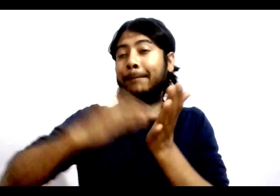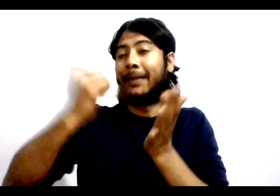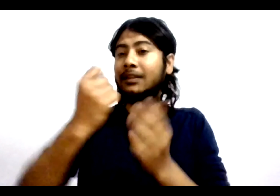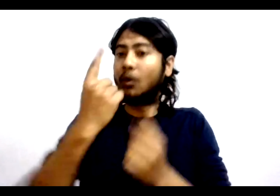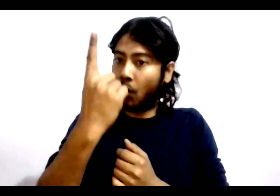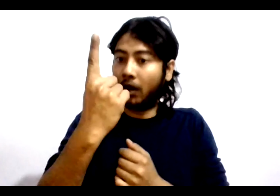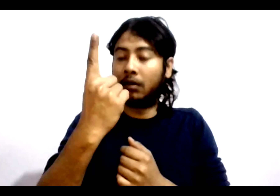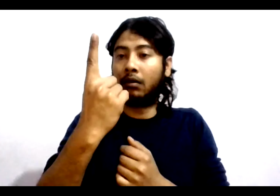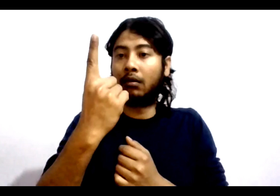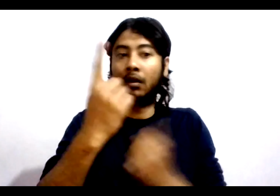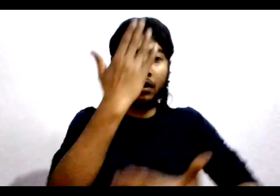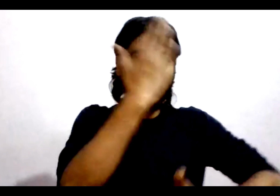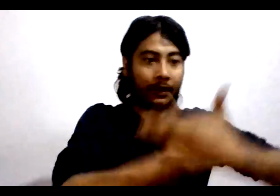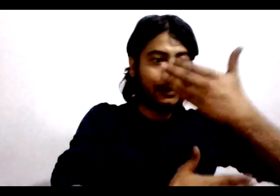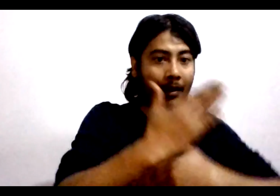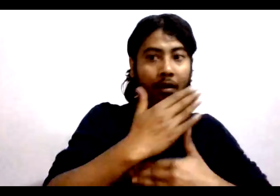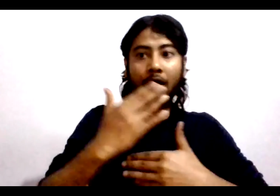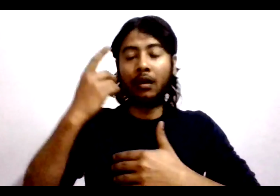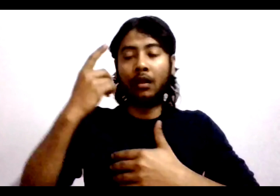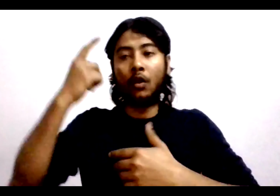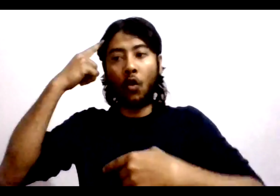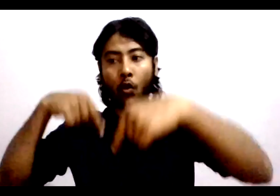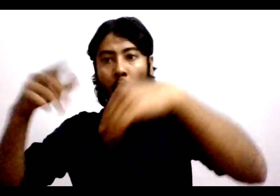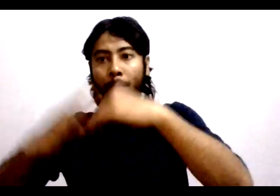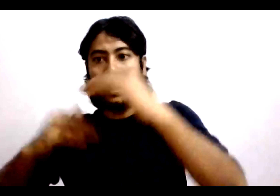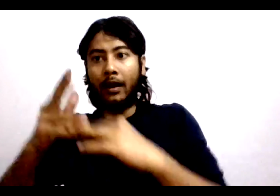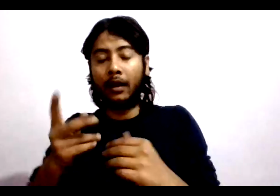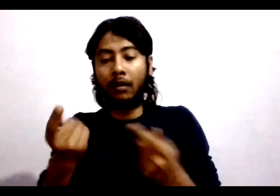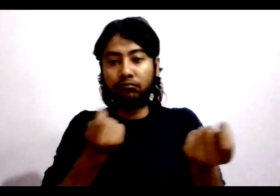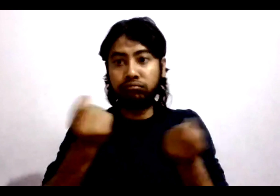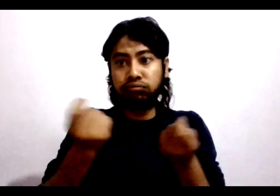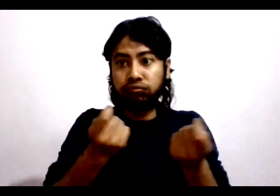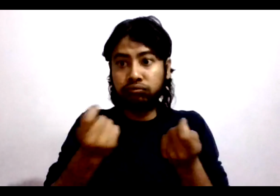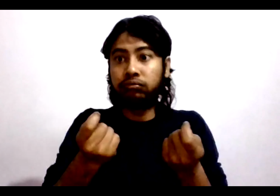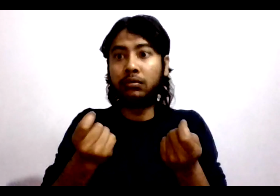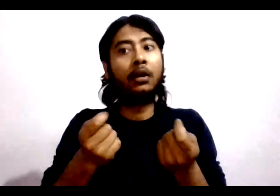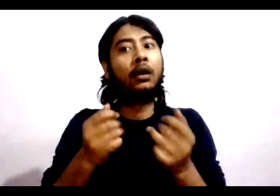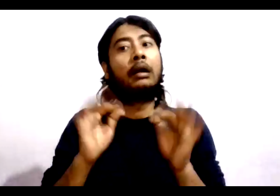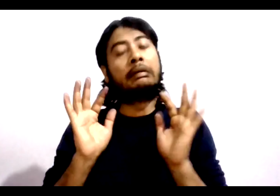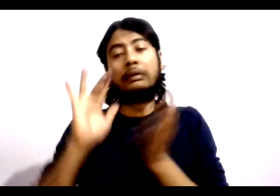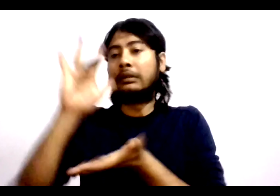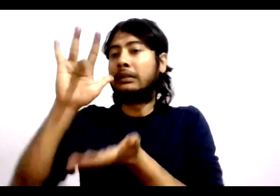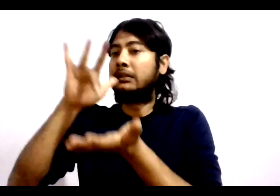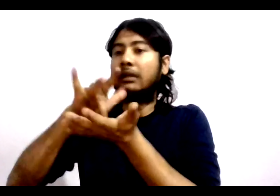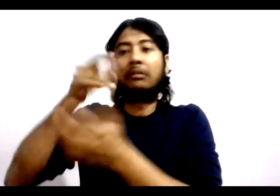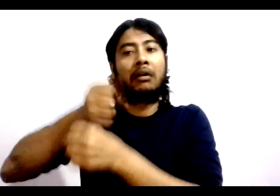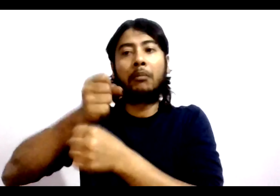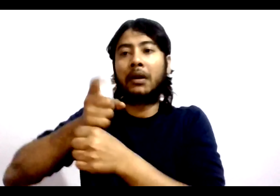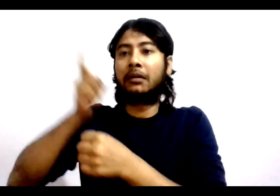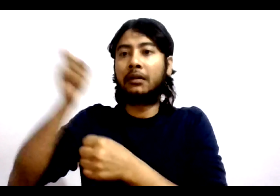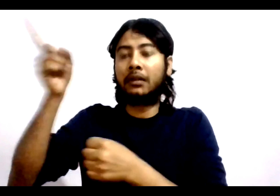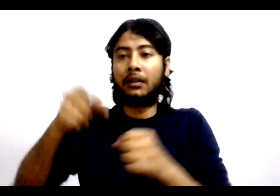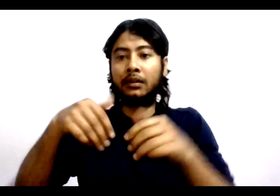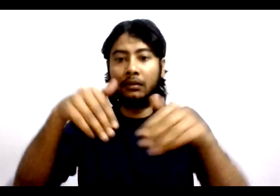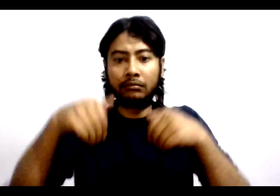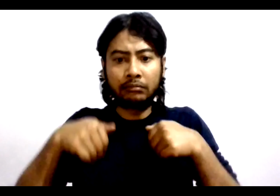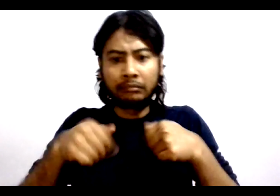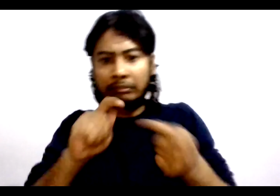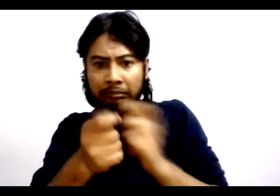this is simply administration of probably administration work, and central government will not have any role in this.